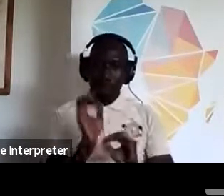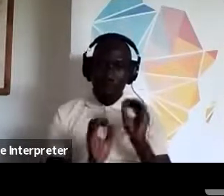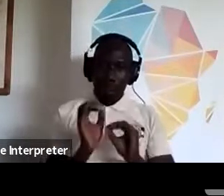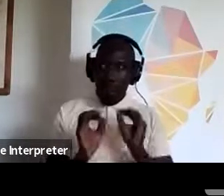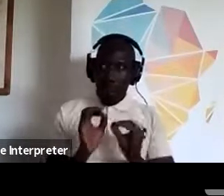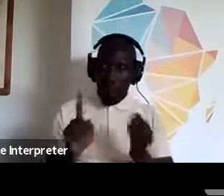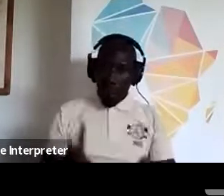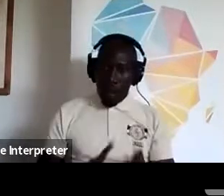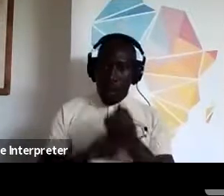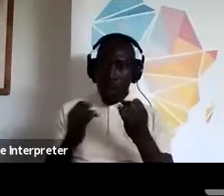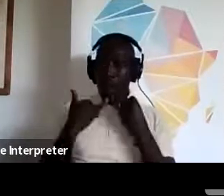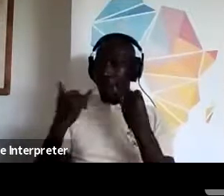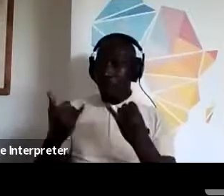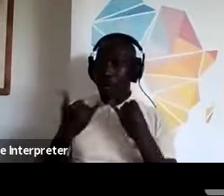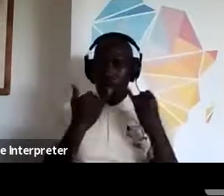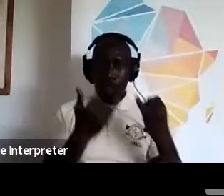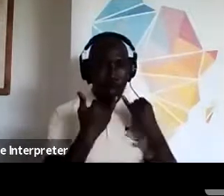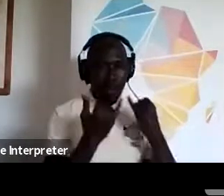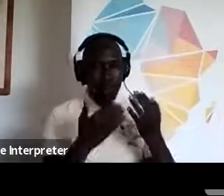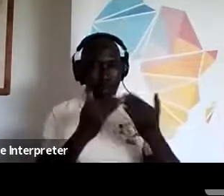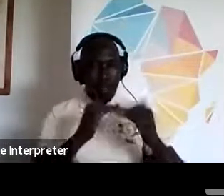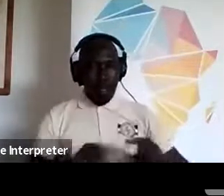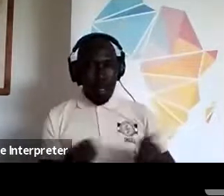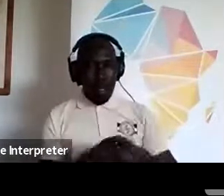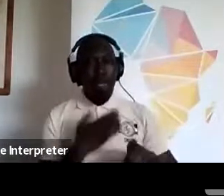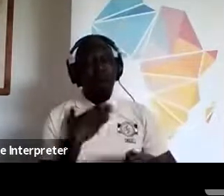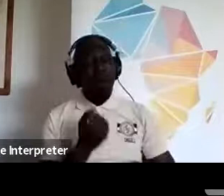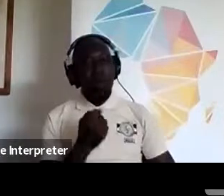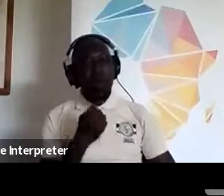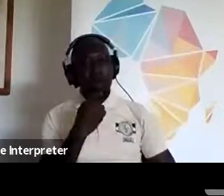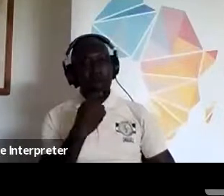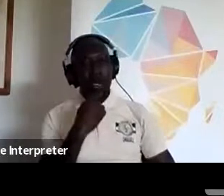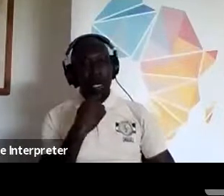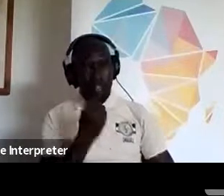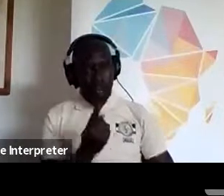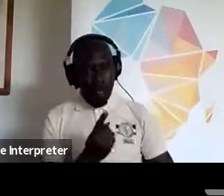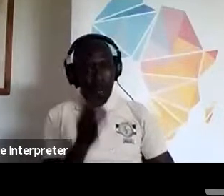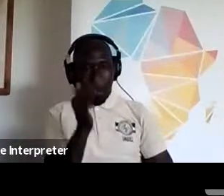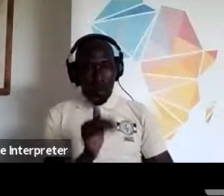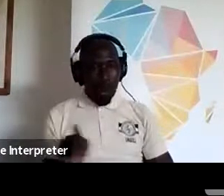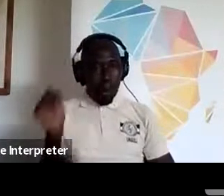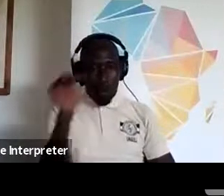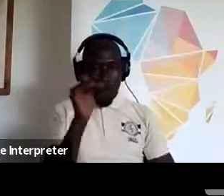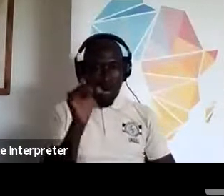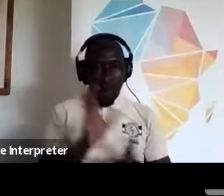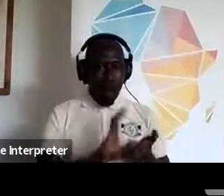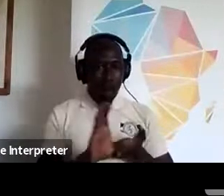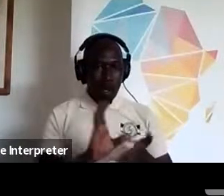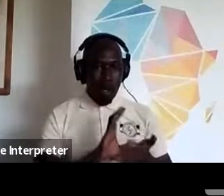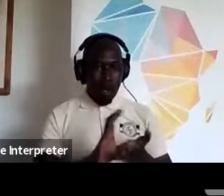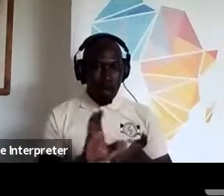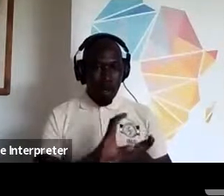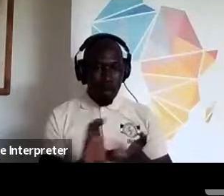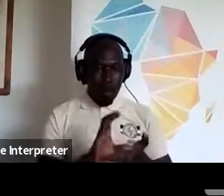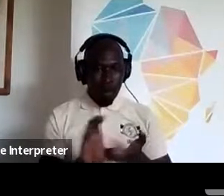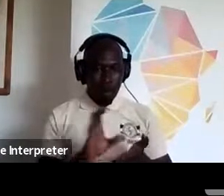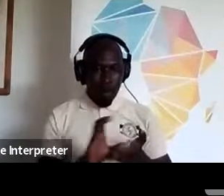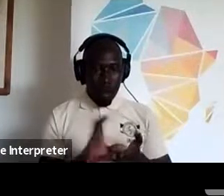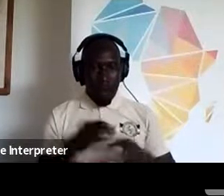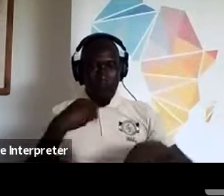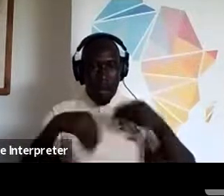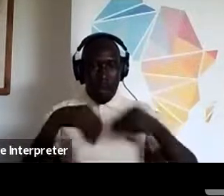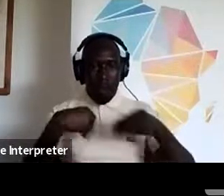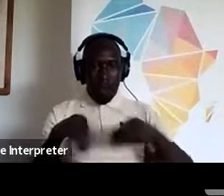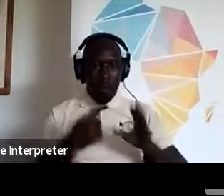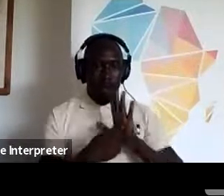the information. I also want to think that the high cost of the materials, for example,